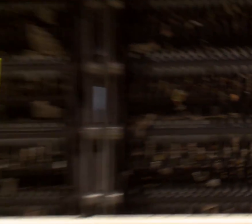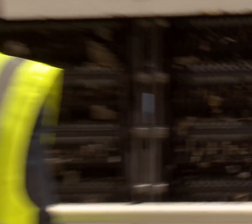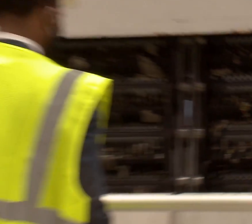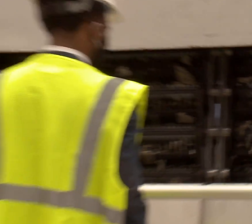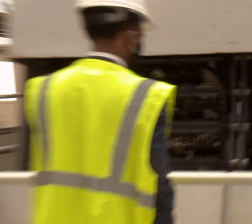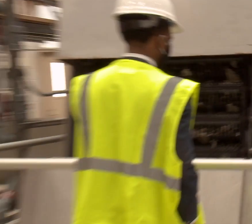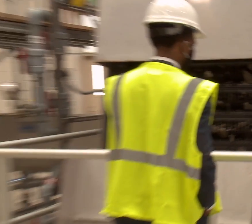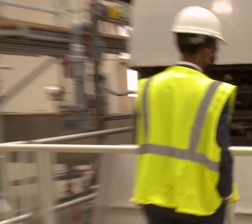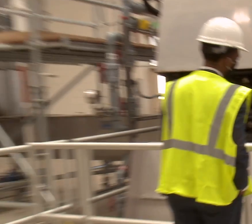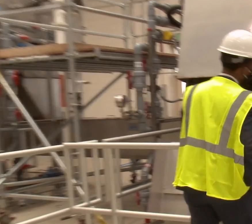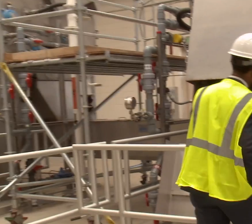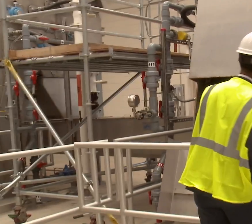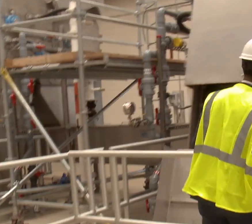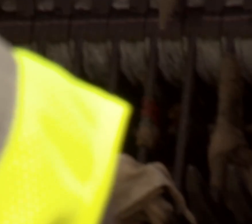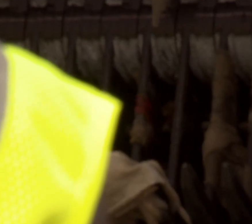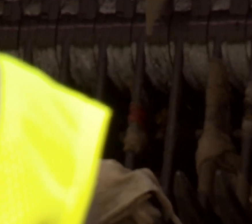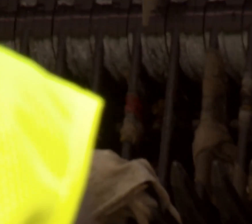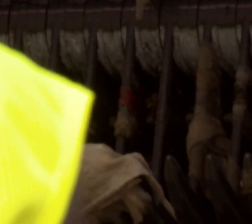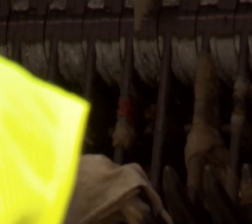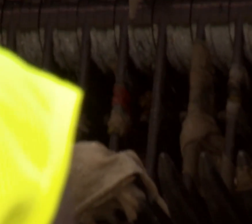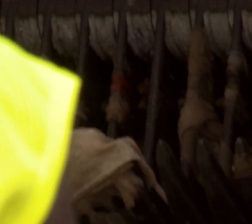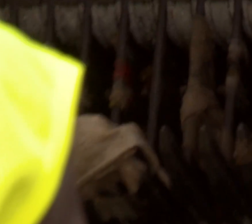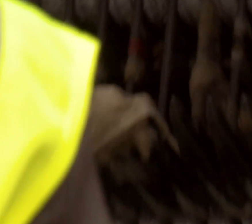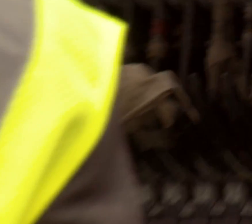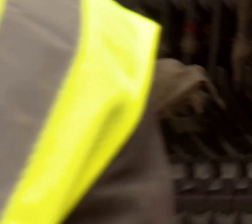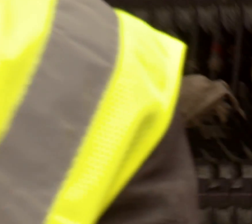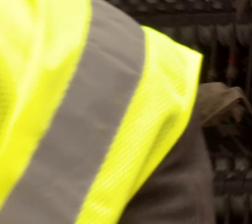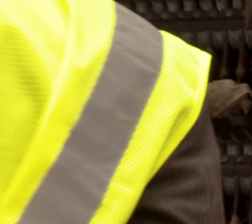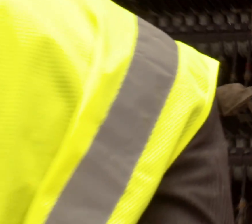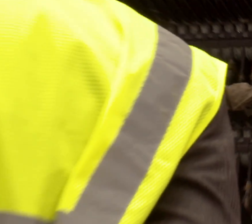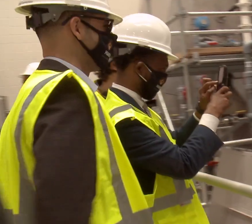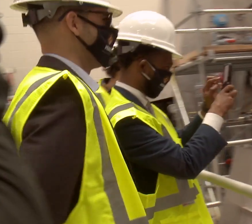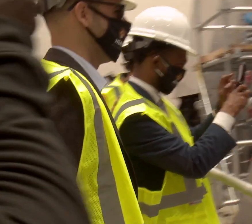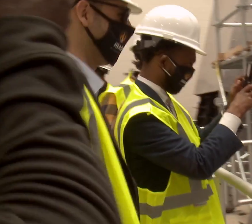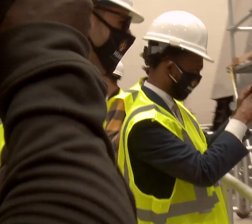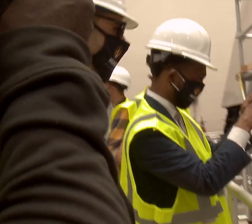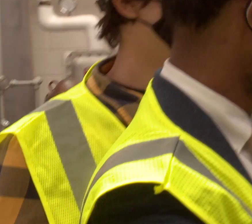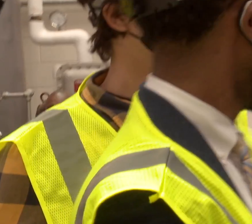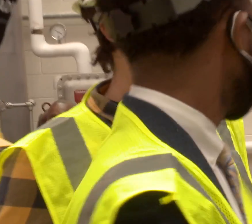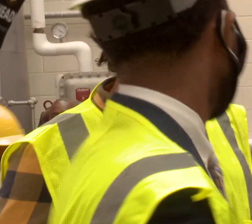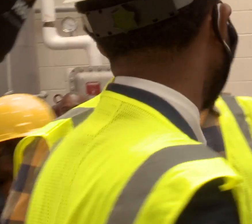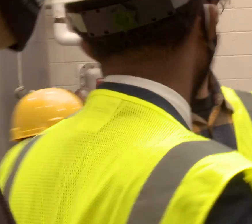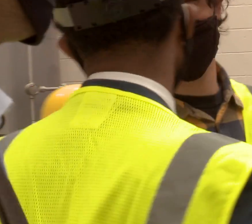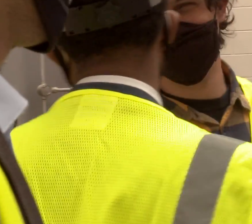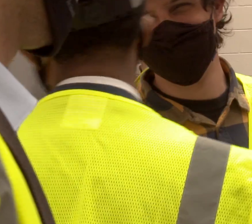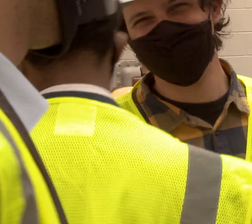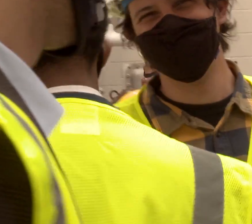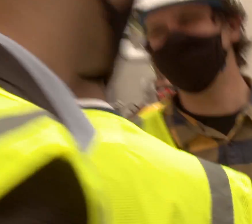and it pulls all the stuff up so that you can see it. Read this right here. Oh, wow.